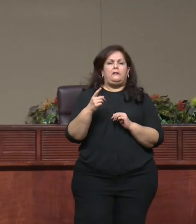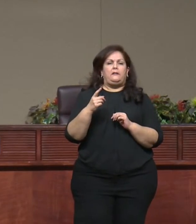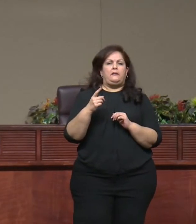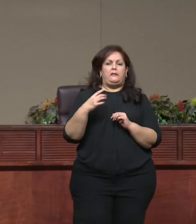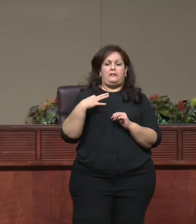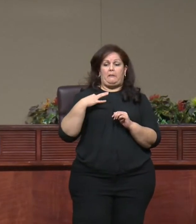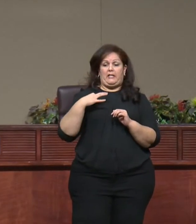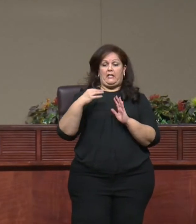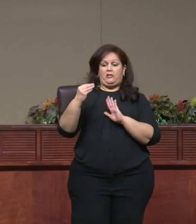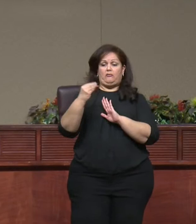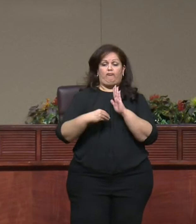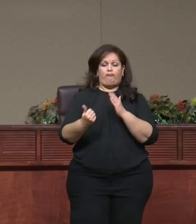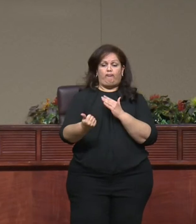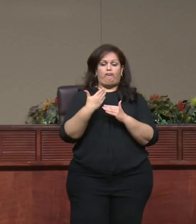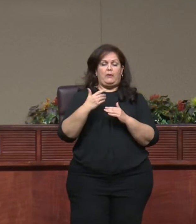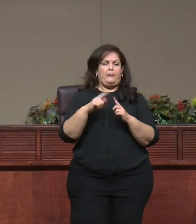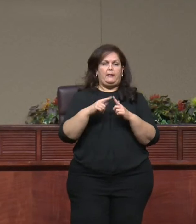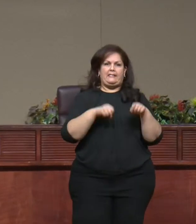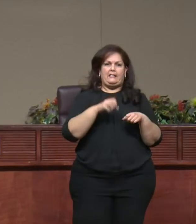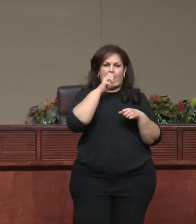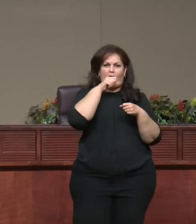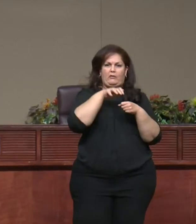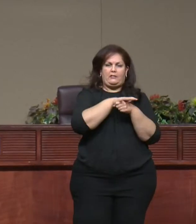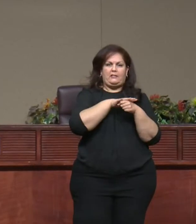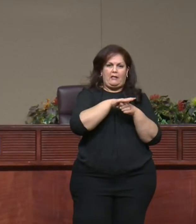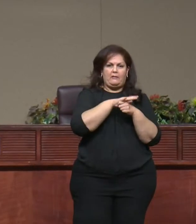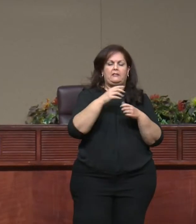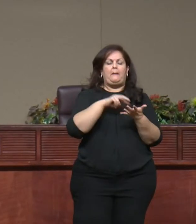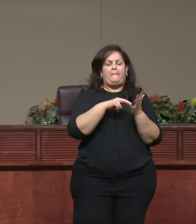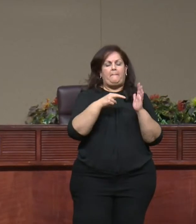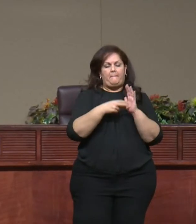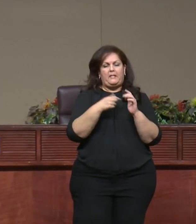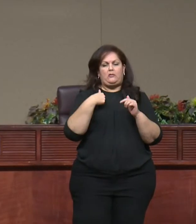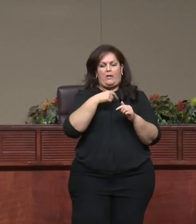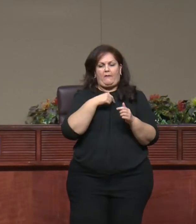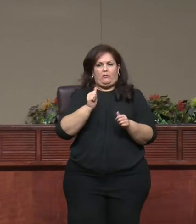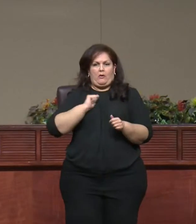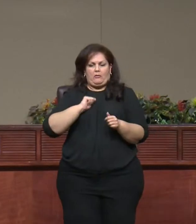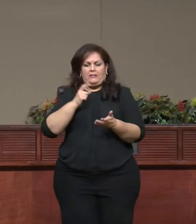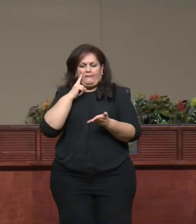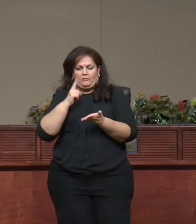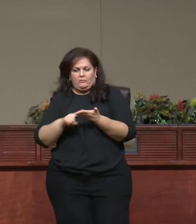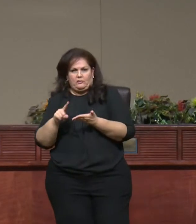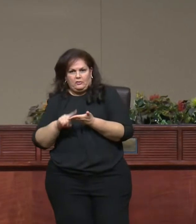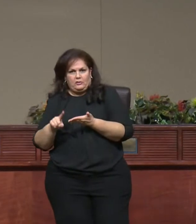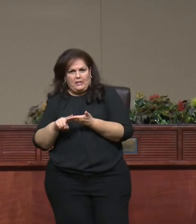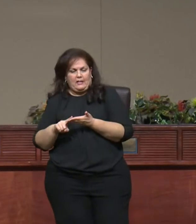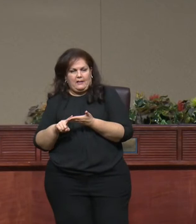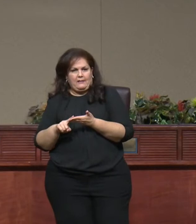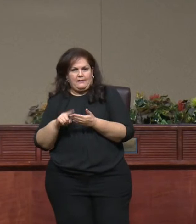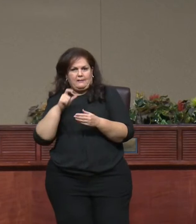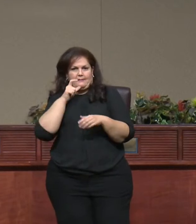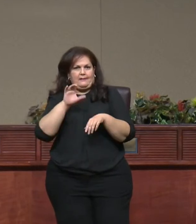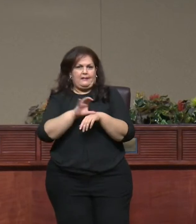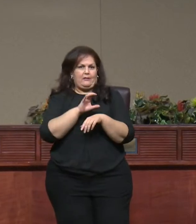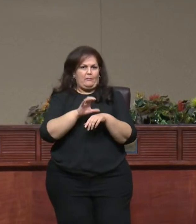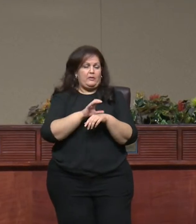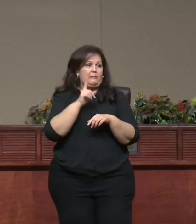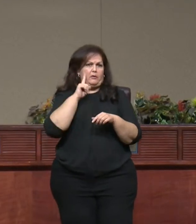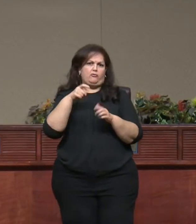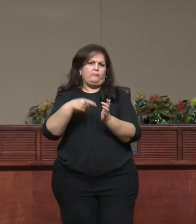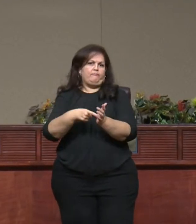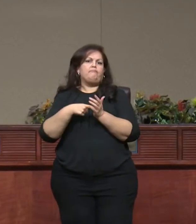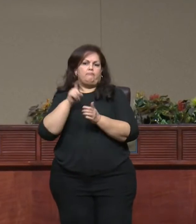the address doesn't automatically verify in the system, means we have to then do a manual process, since one of the requirements is to be an Orange